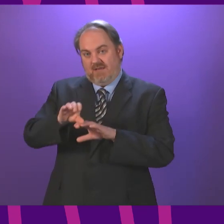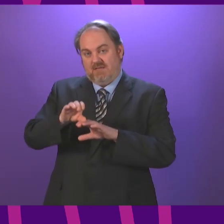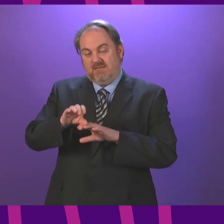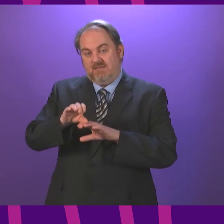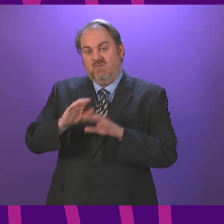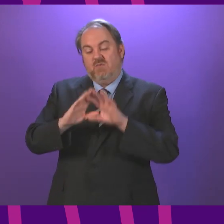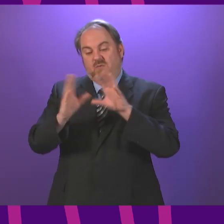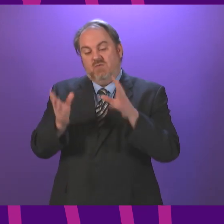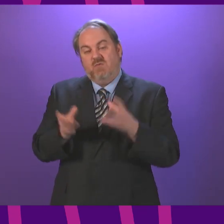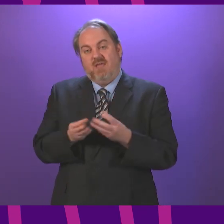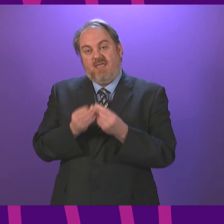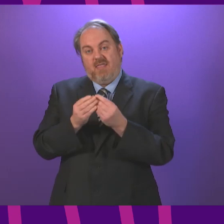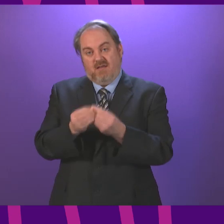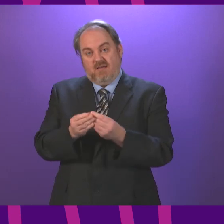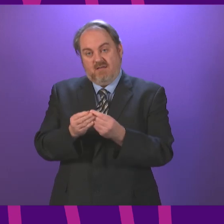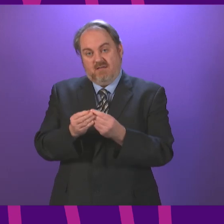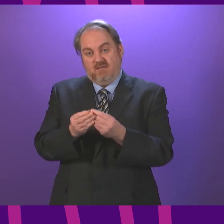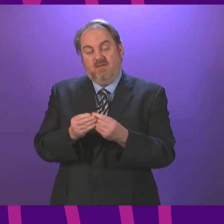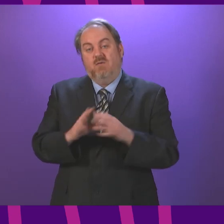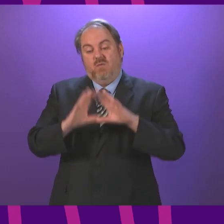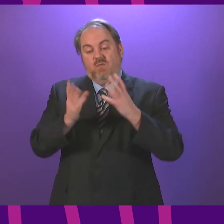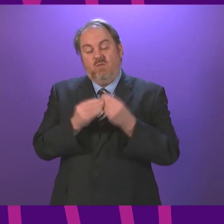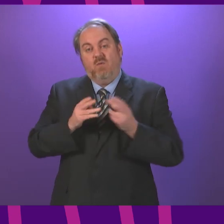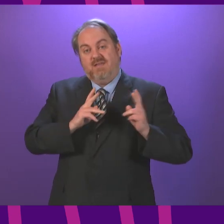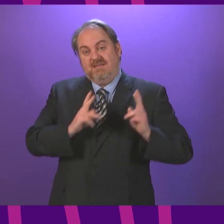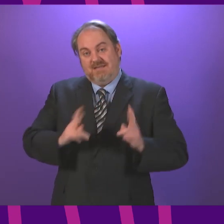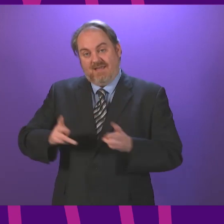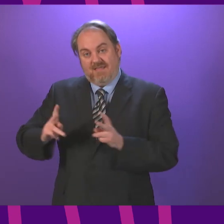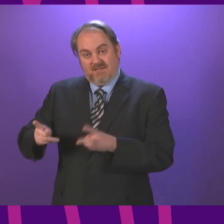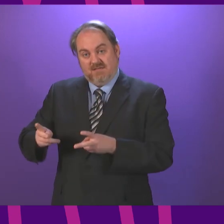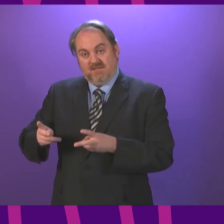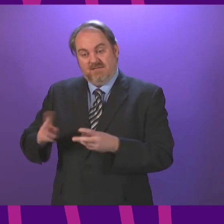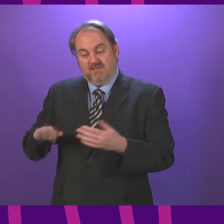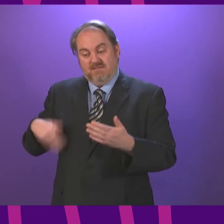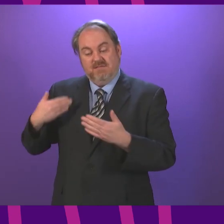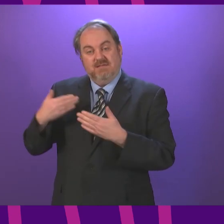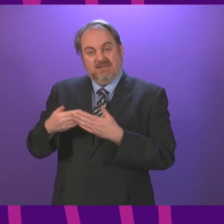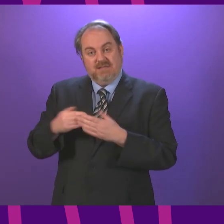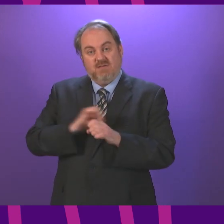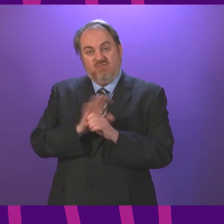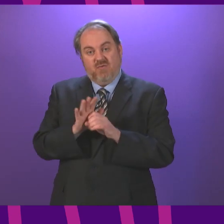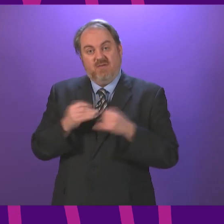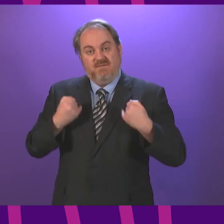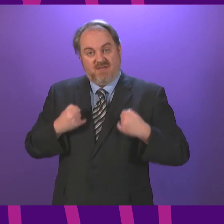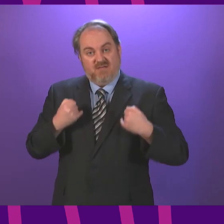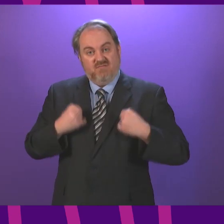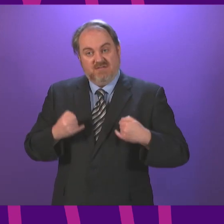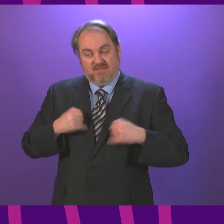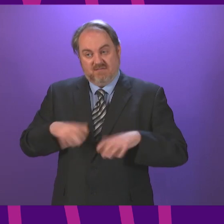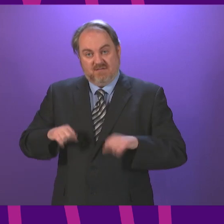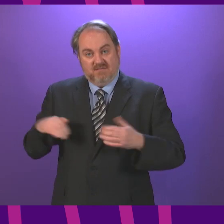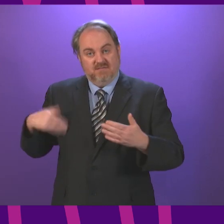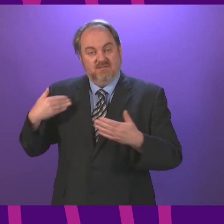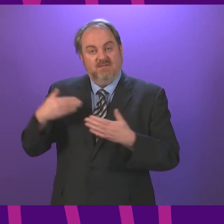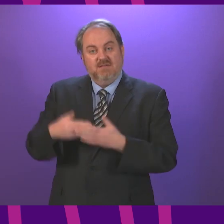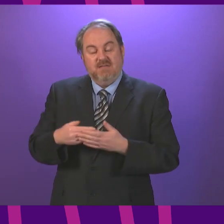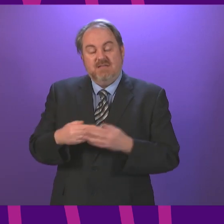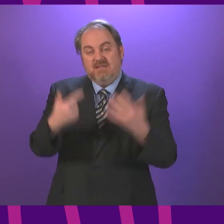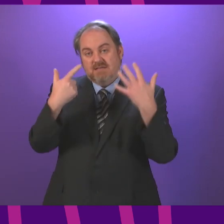those three deaths, together with the 24 registered yesterday, mean that the total number of people who have sadly died using our daily measurement is now